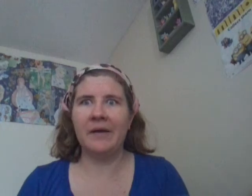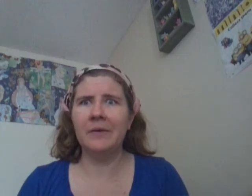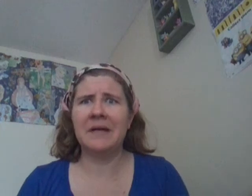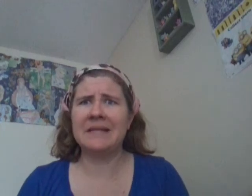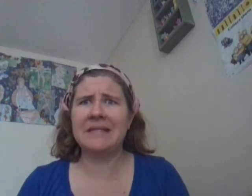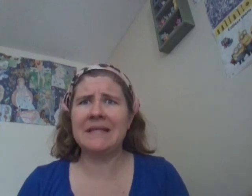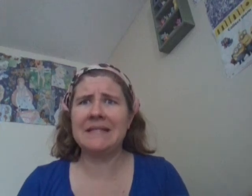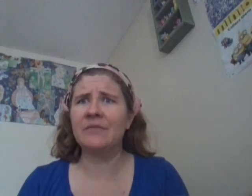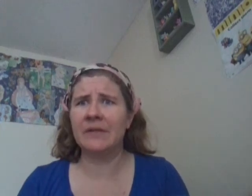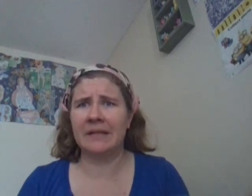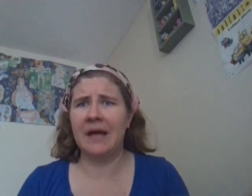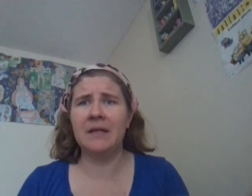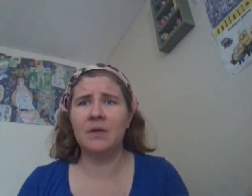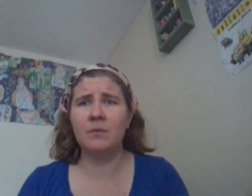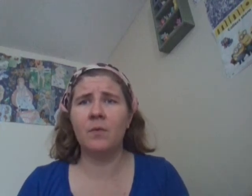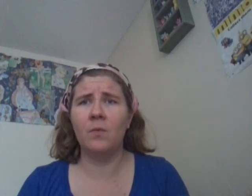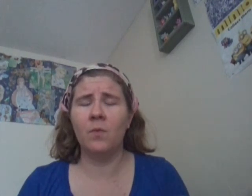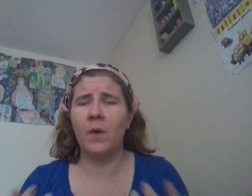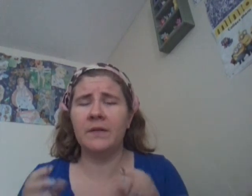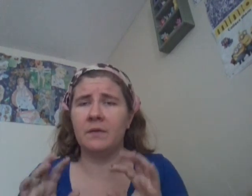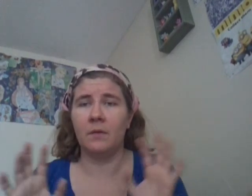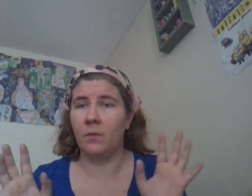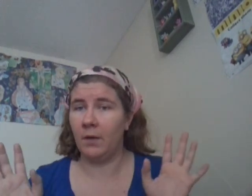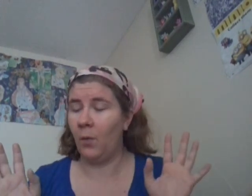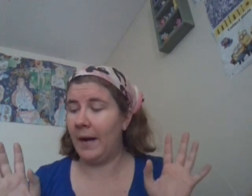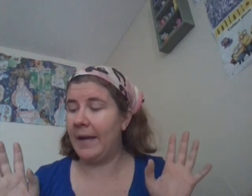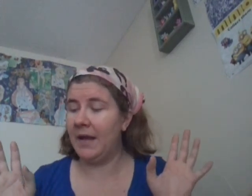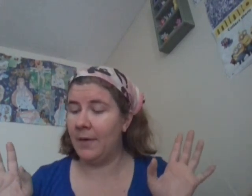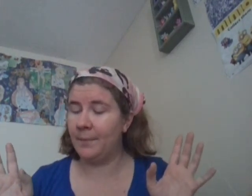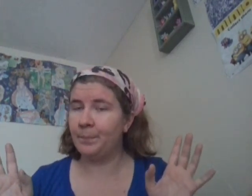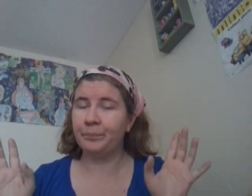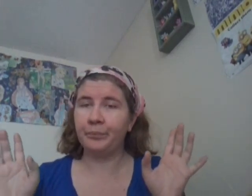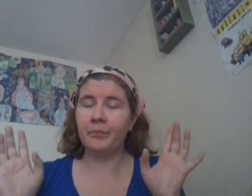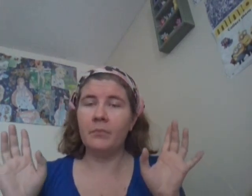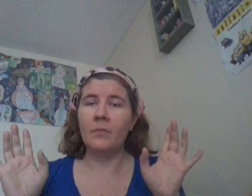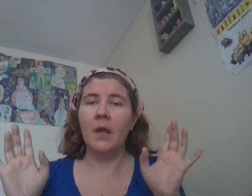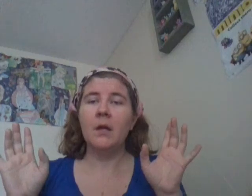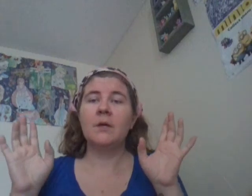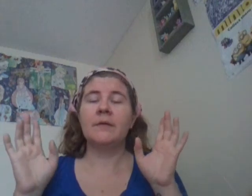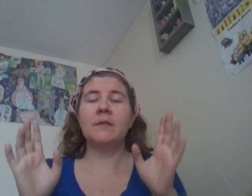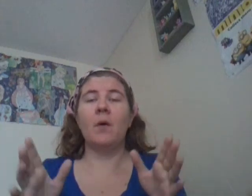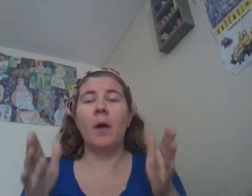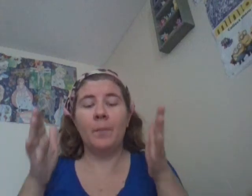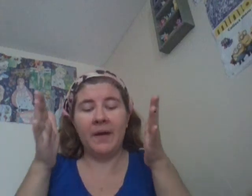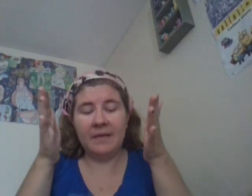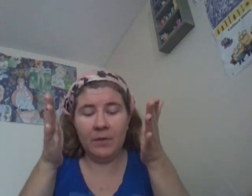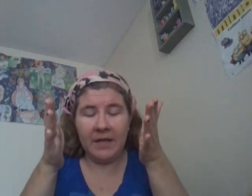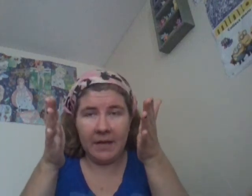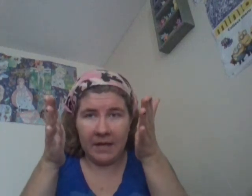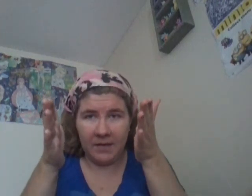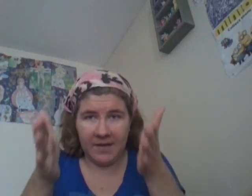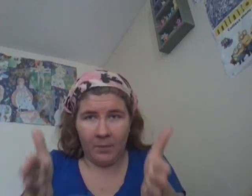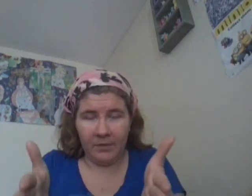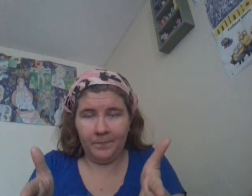prioritizes things differently. I don't know. I don't know why. Anyway. So, because I'm looking at the tablet